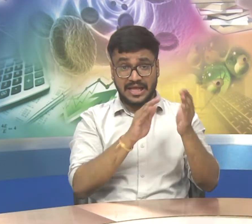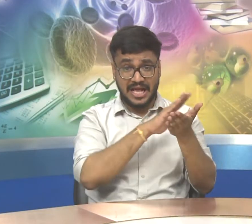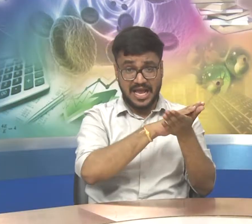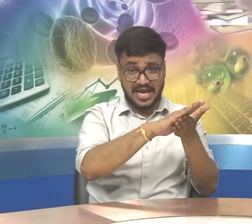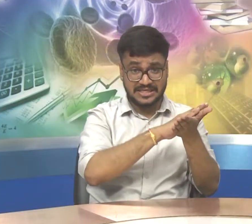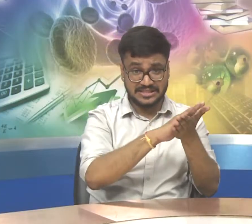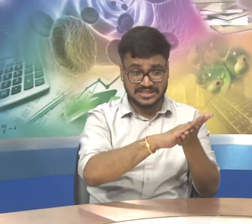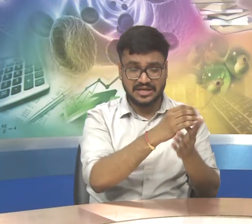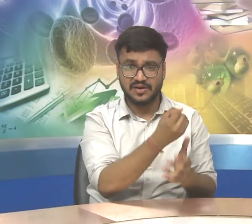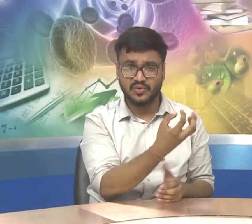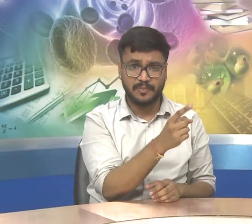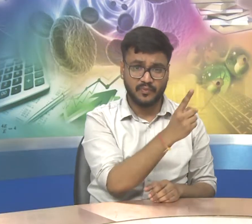1961.